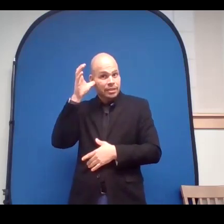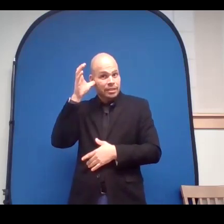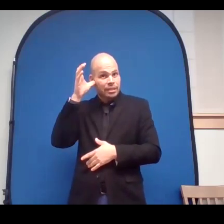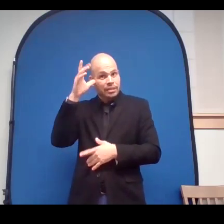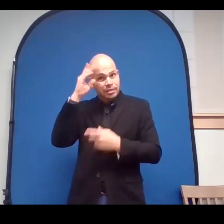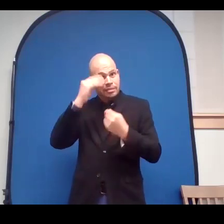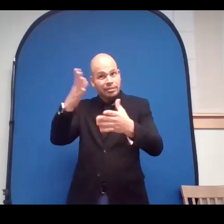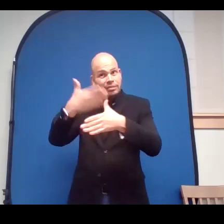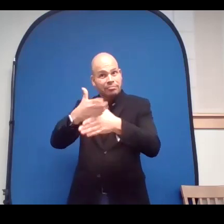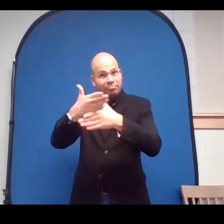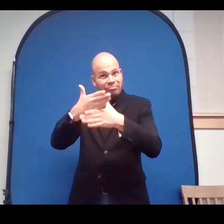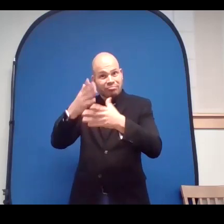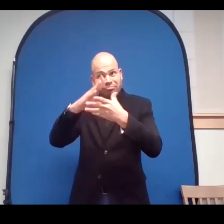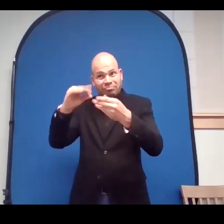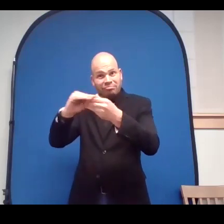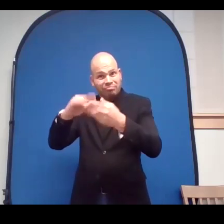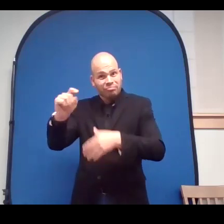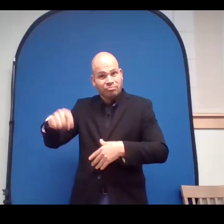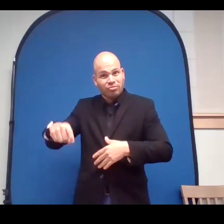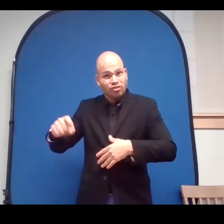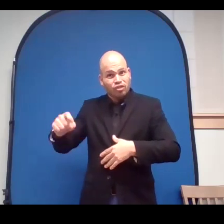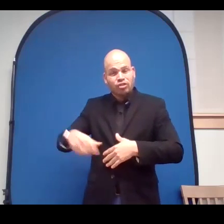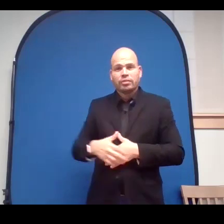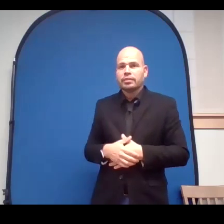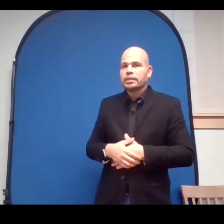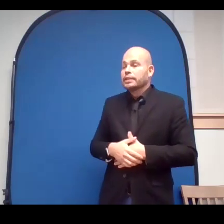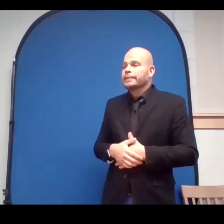I assume that most of what you stated, sir.